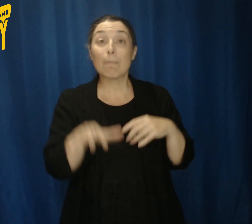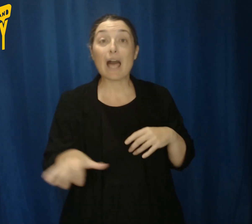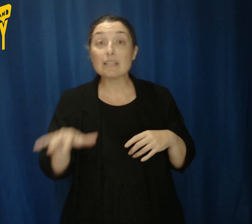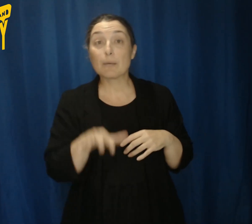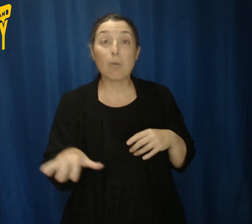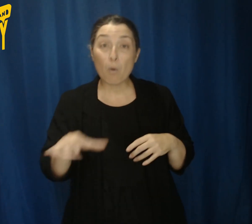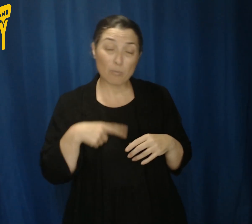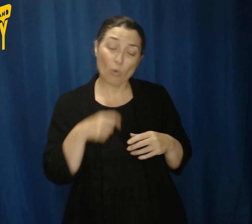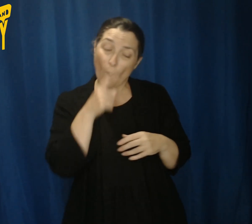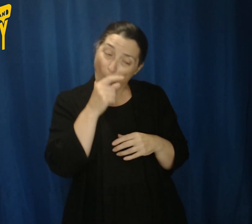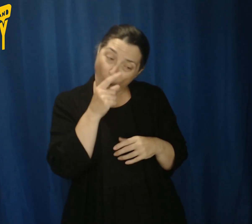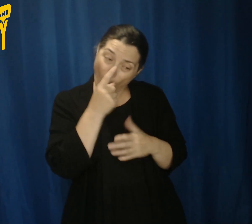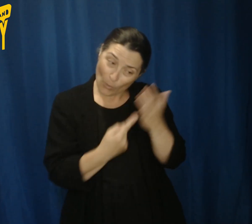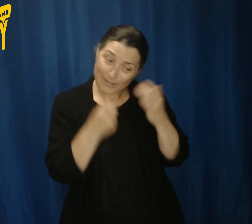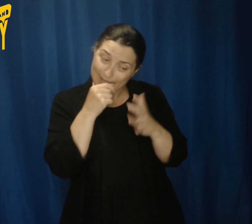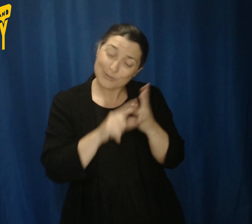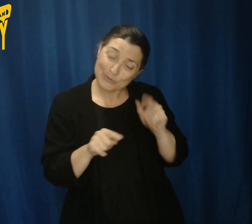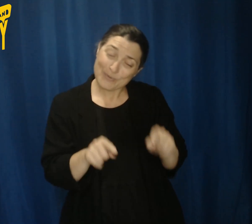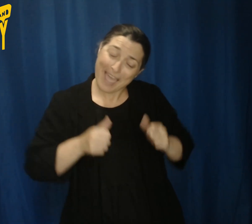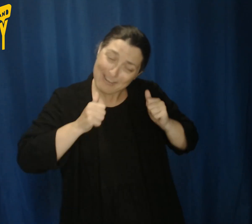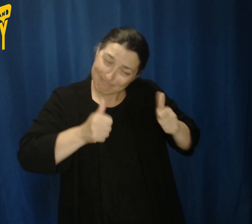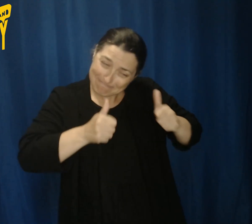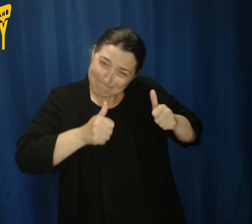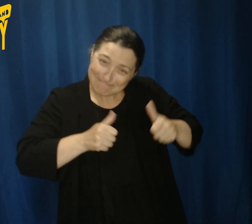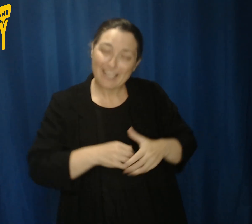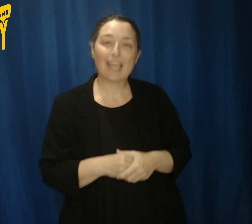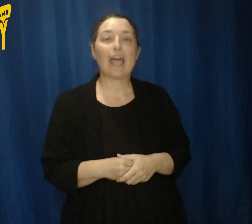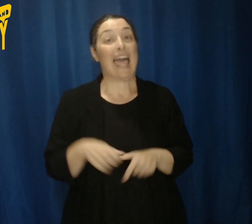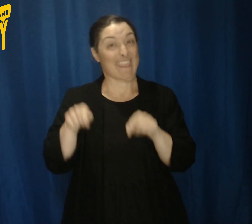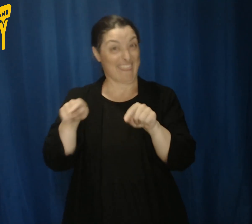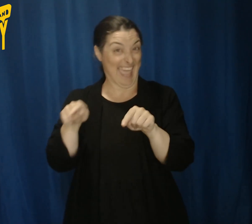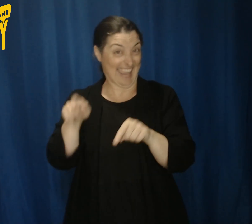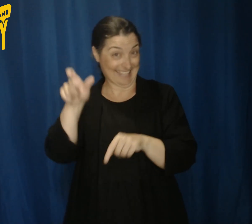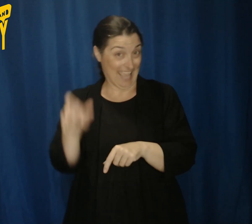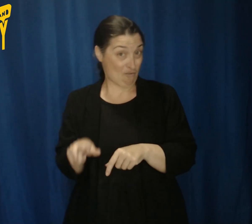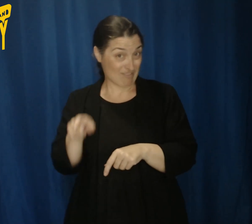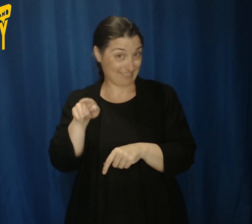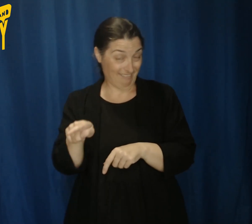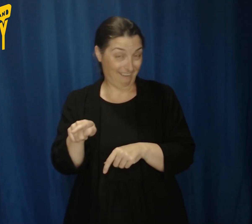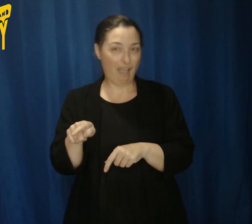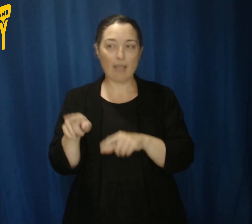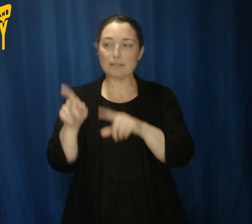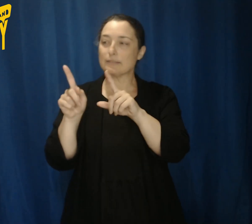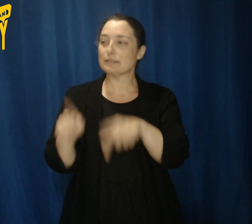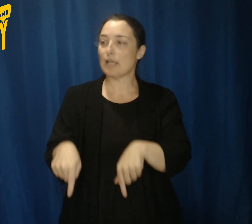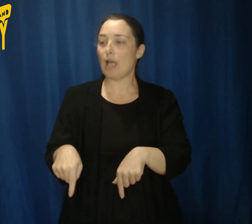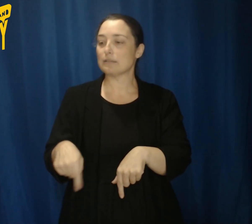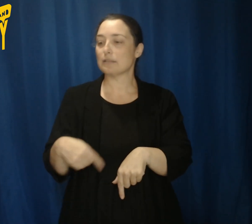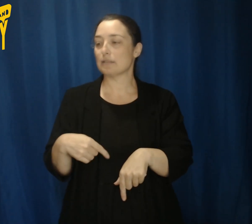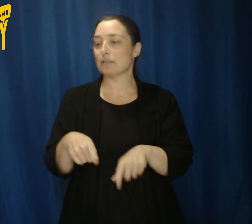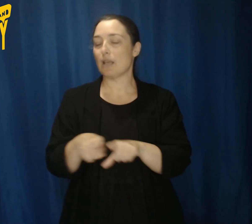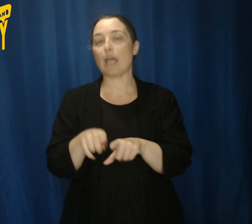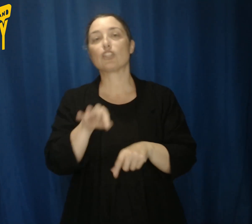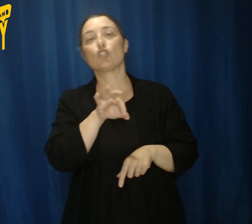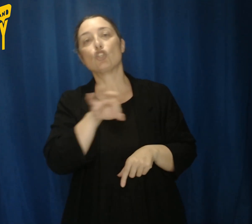do. Hey, that character had started as kind of the non-disabled voice of reason,